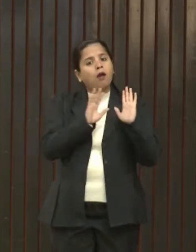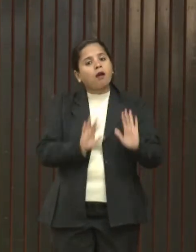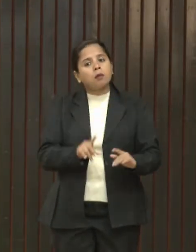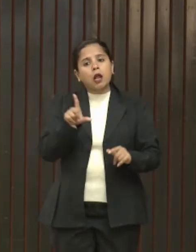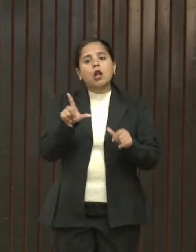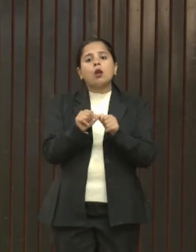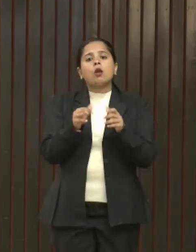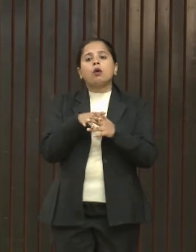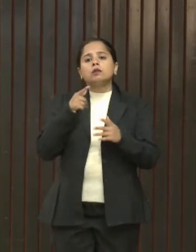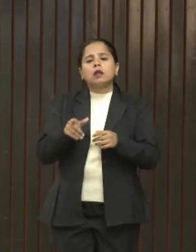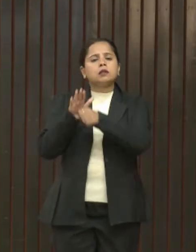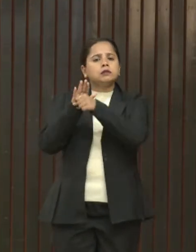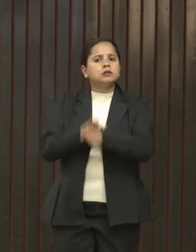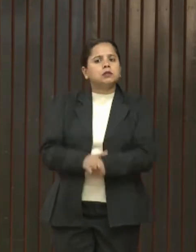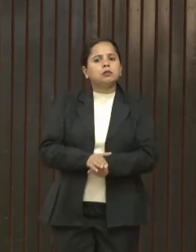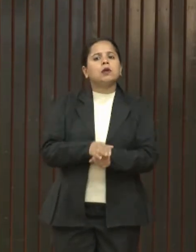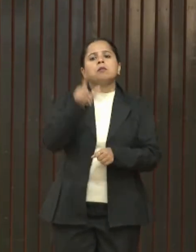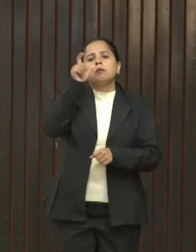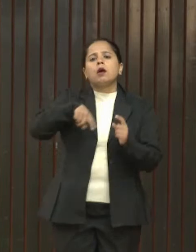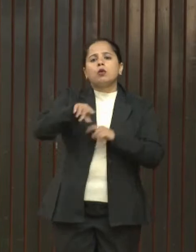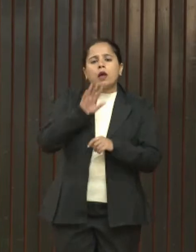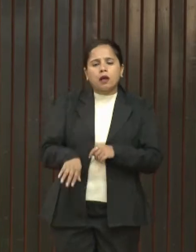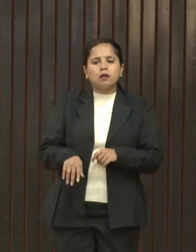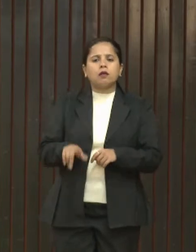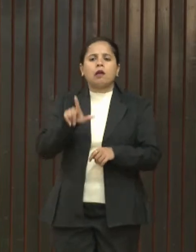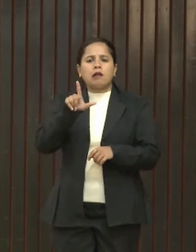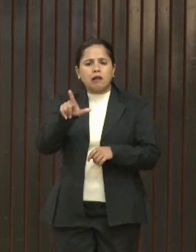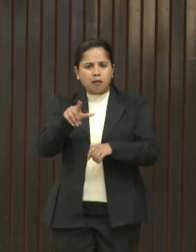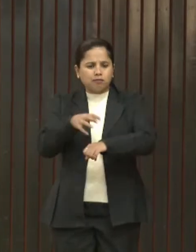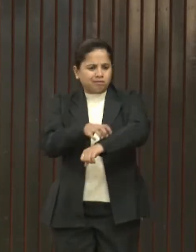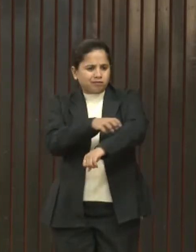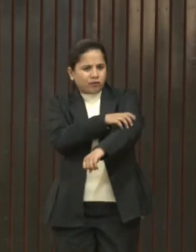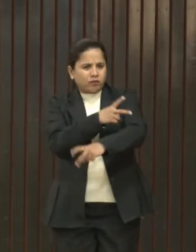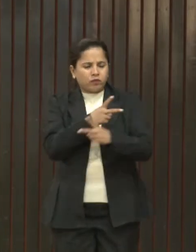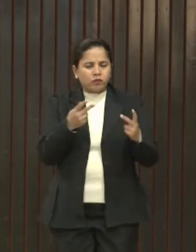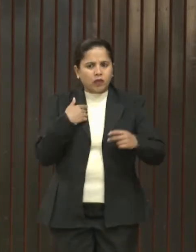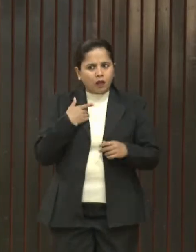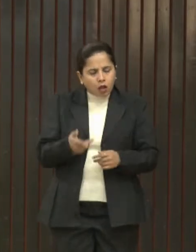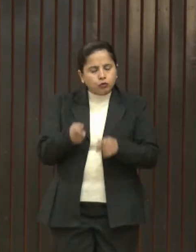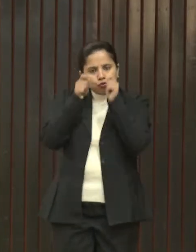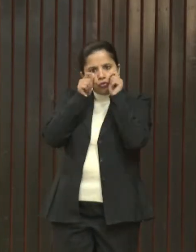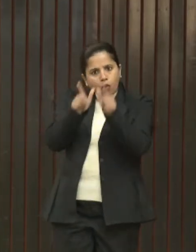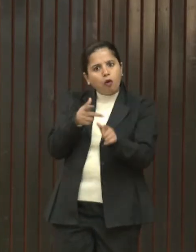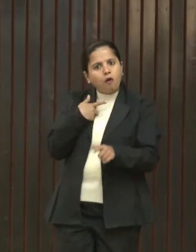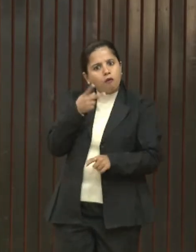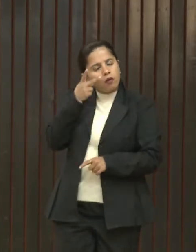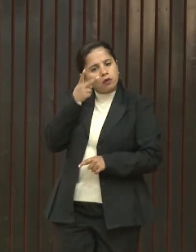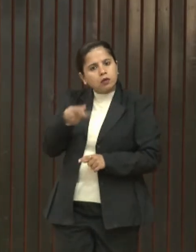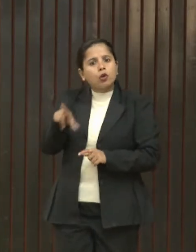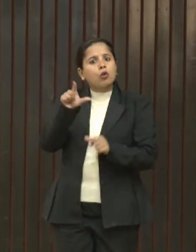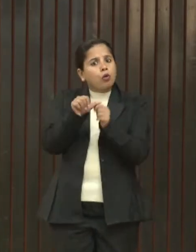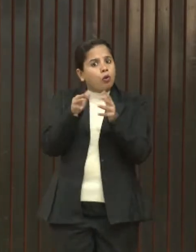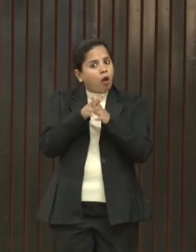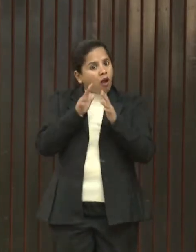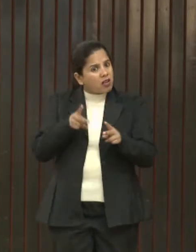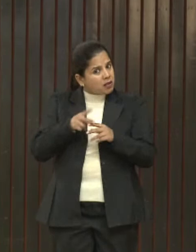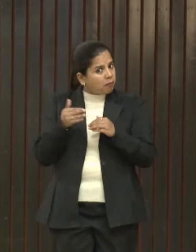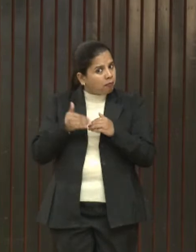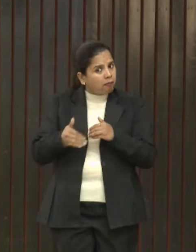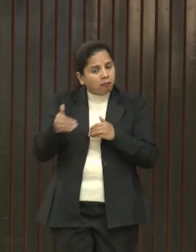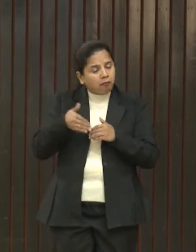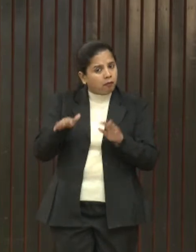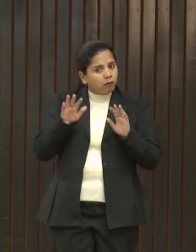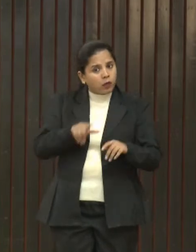laws that discriminate against persons affected by leprosy. So we were shocked to find that there were laws that continue to prevent